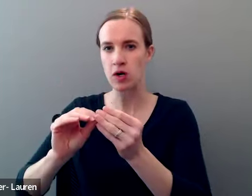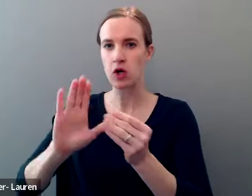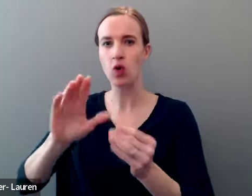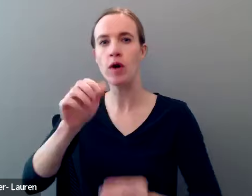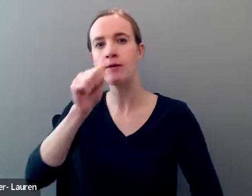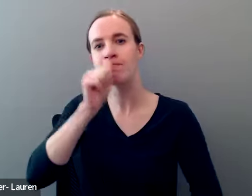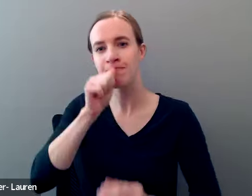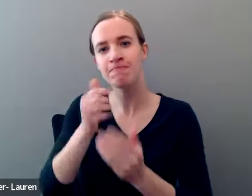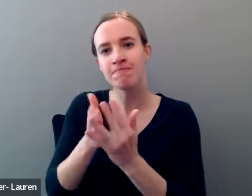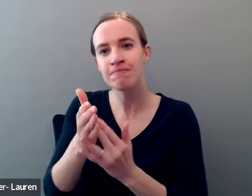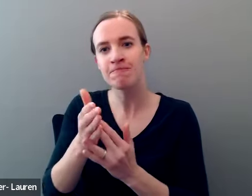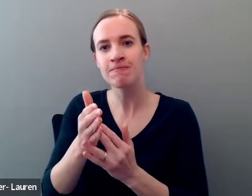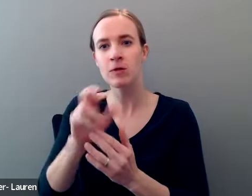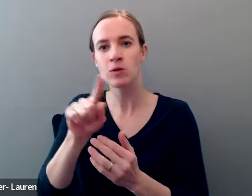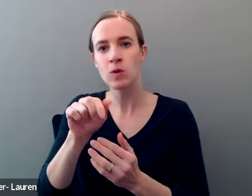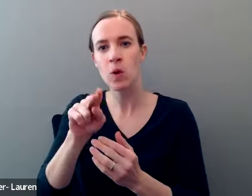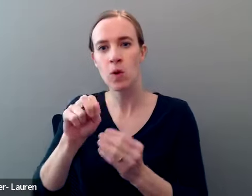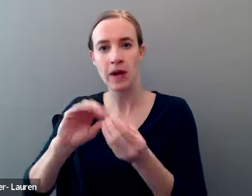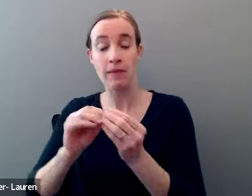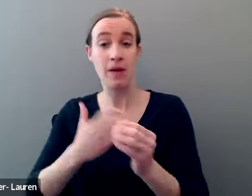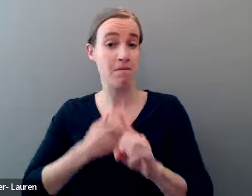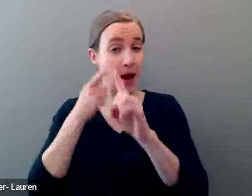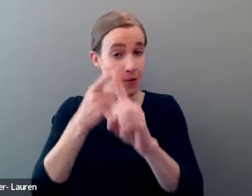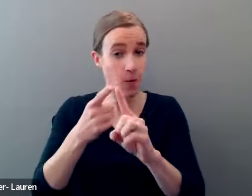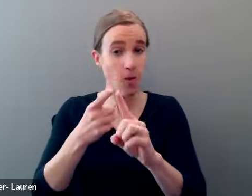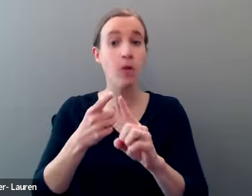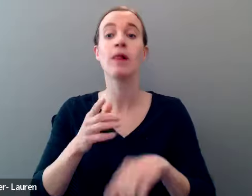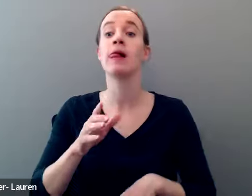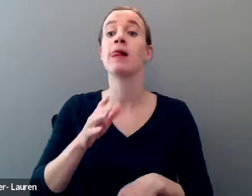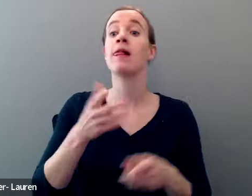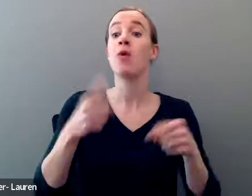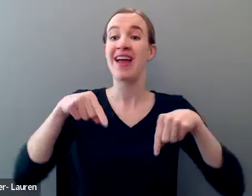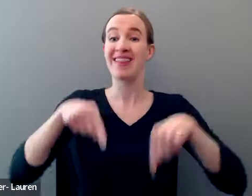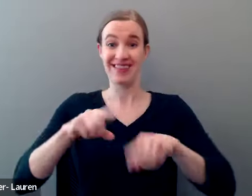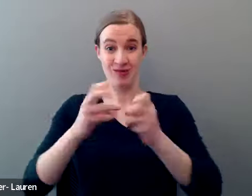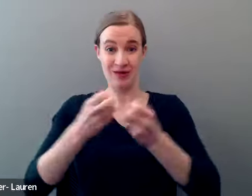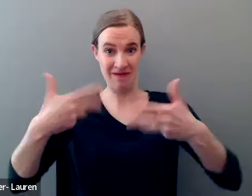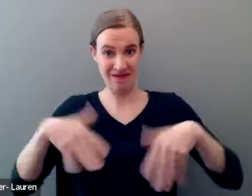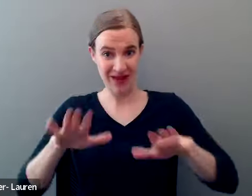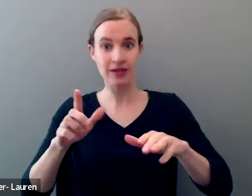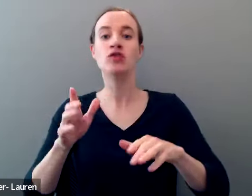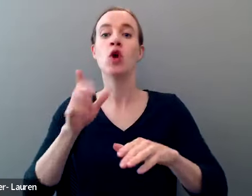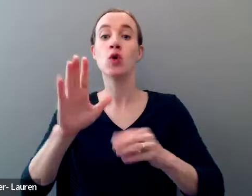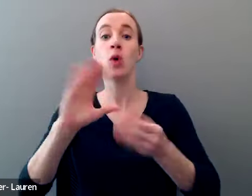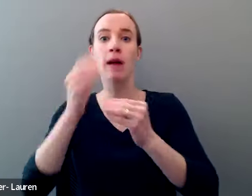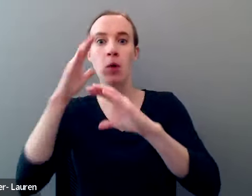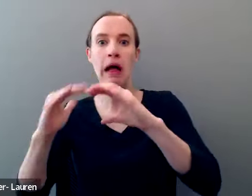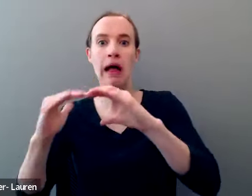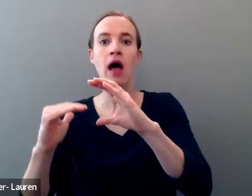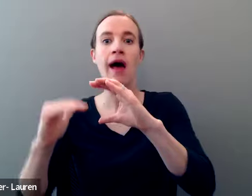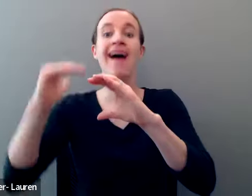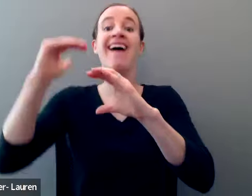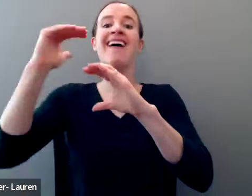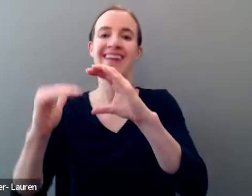you log off today, you'll be a little closer to the middle. So this is the model, the community